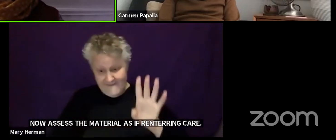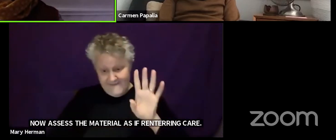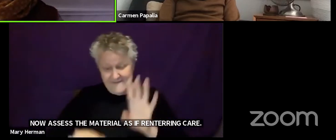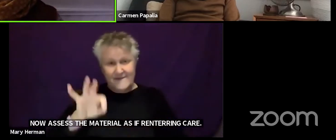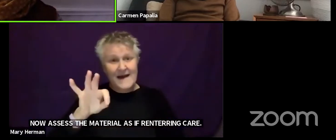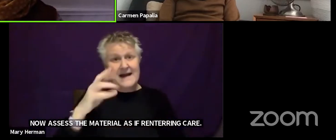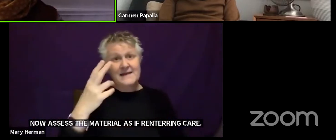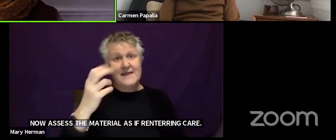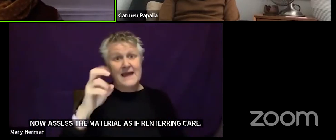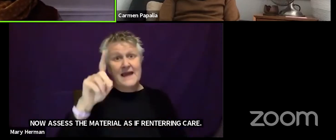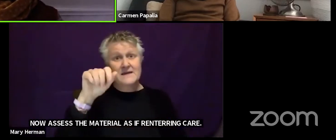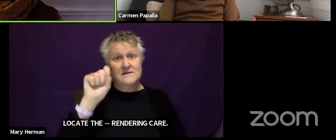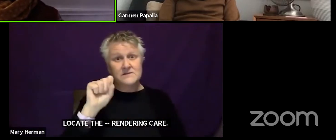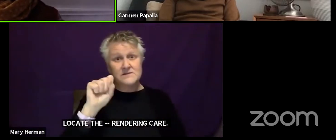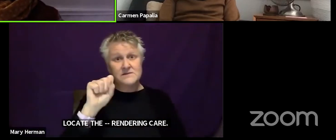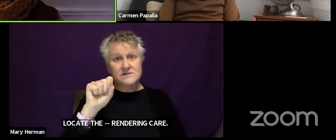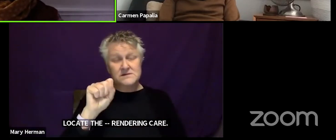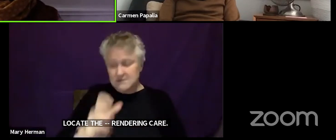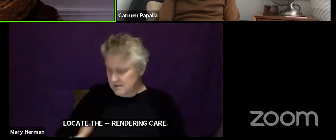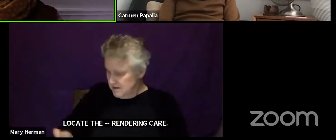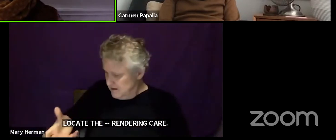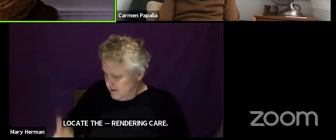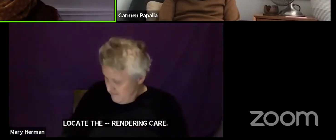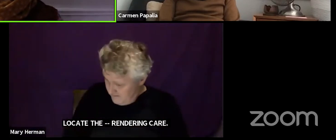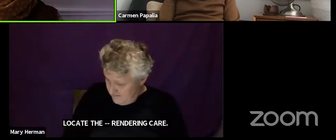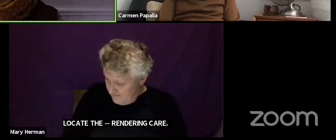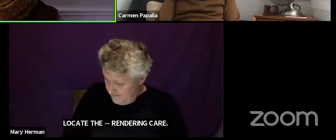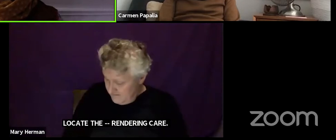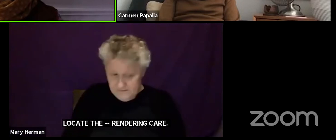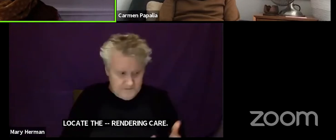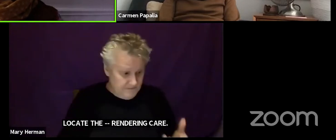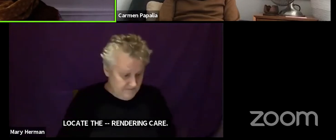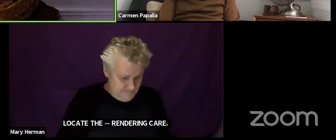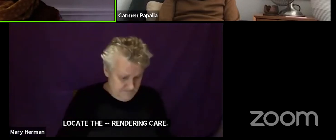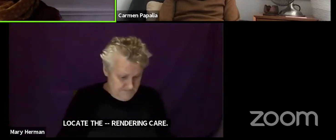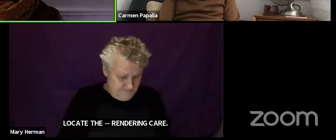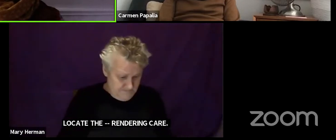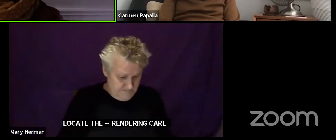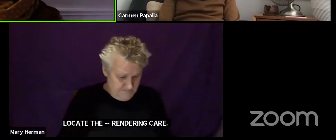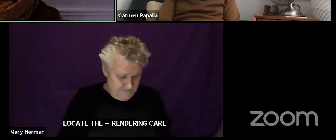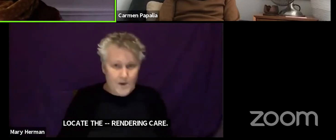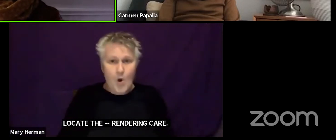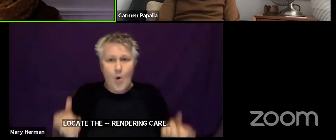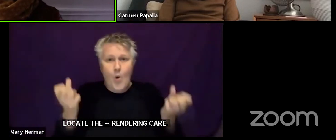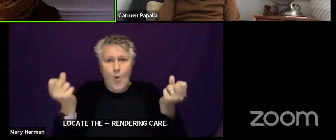and once you have a grip, pull them until the circle opens.